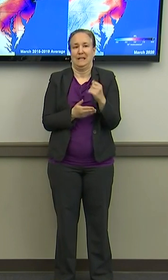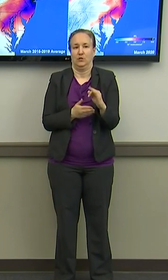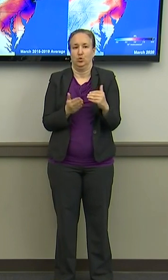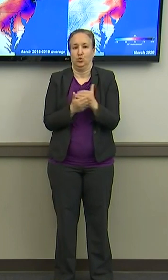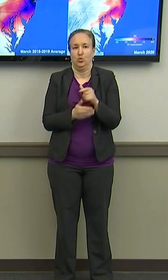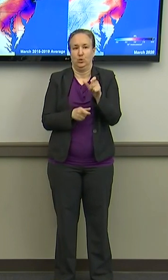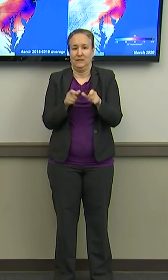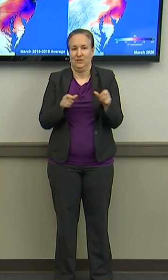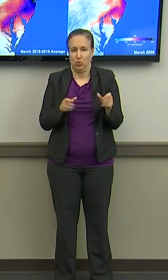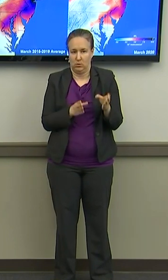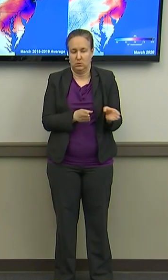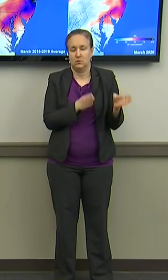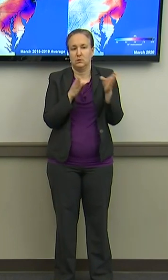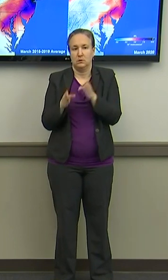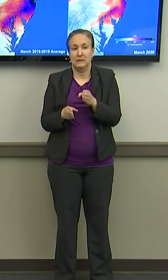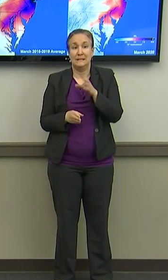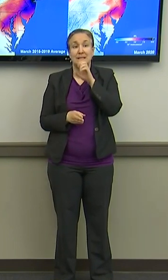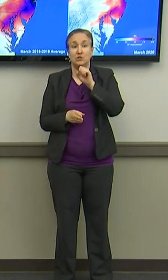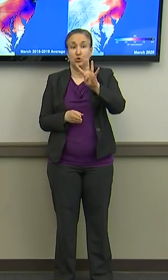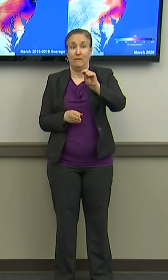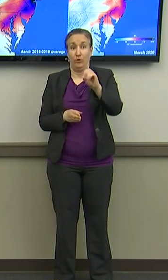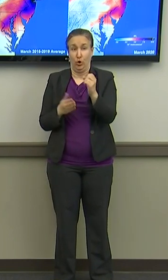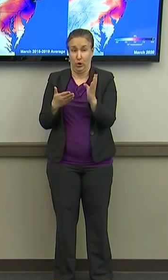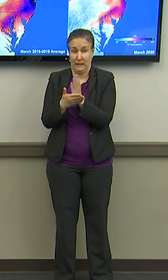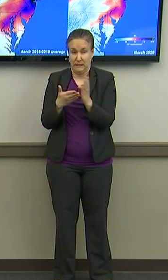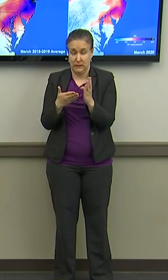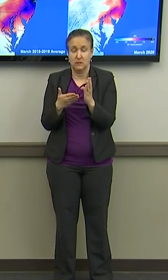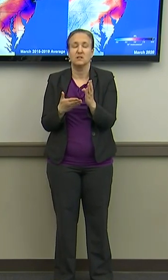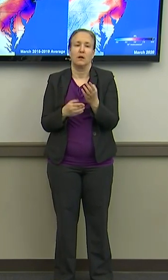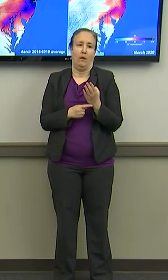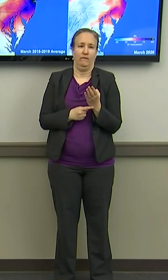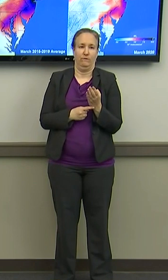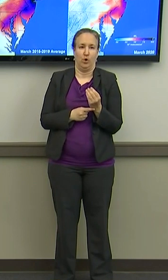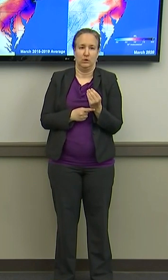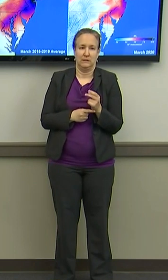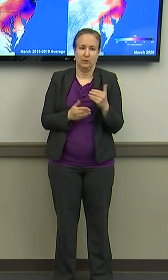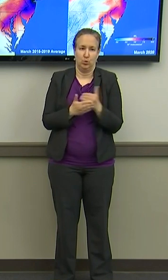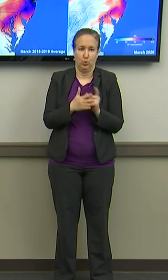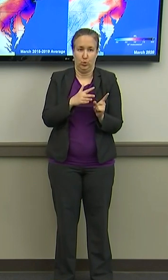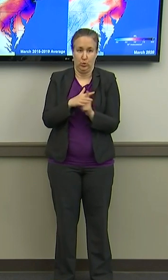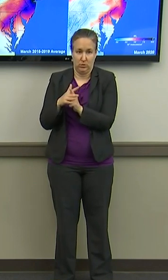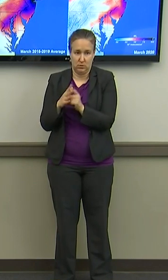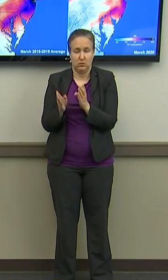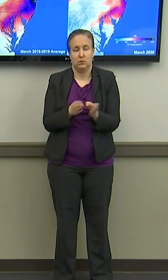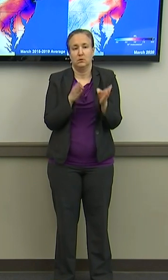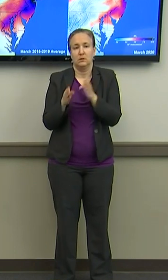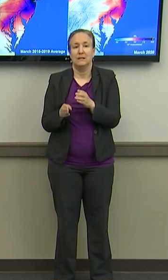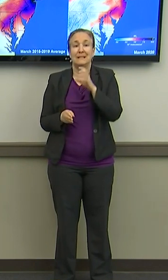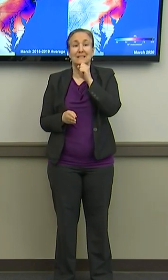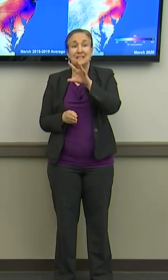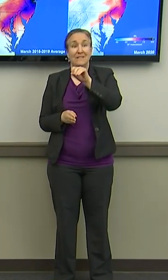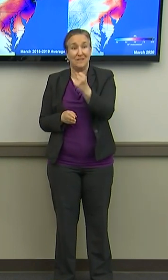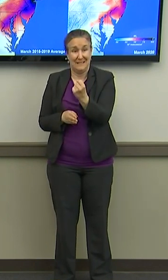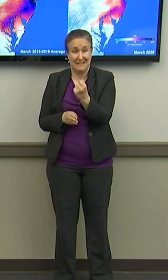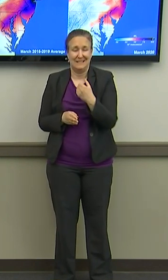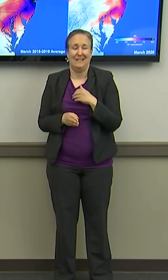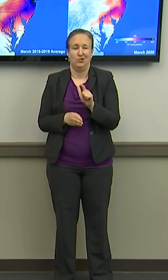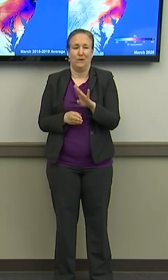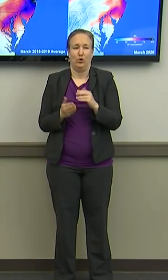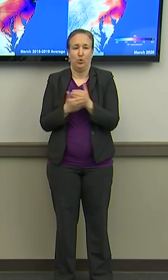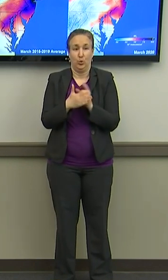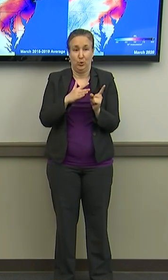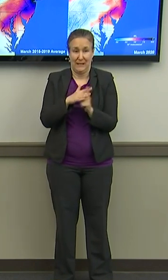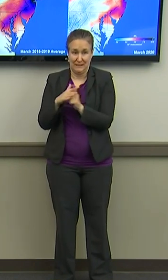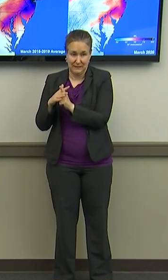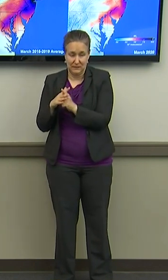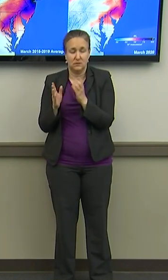between 30 and 39, 14 individuals between 40 and 49, 24 between 50